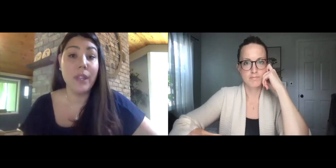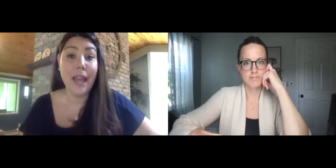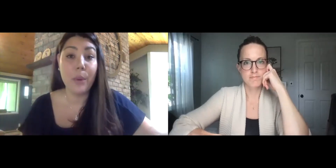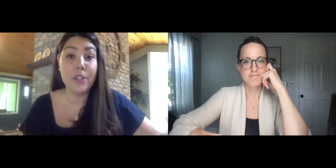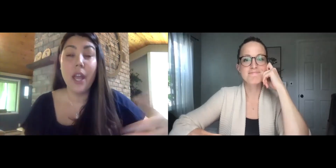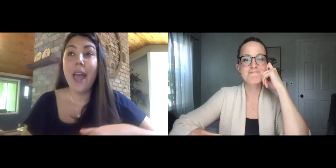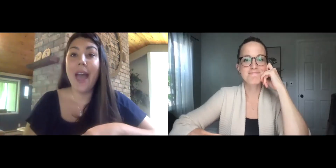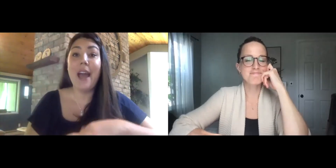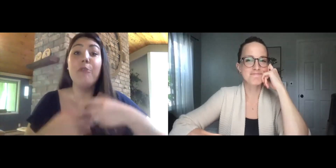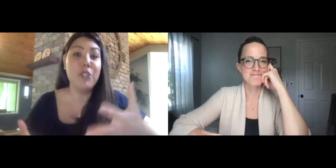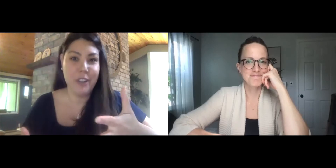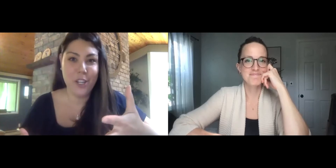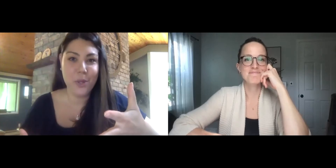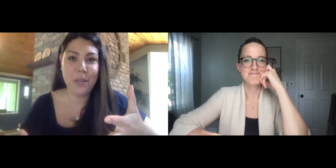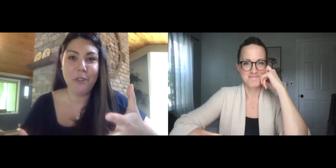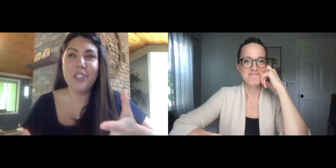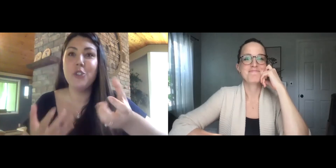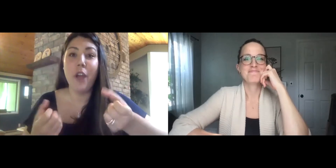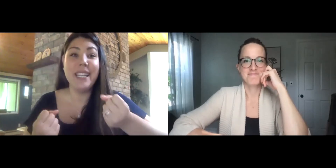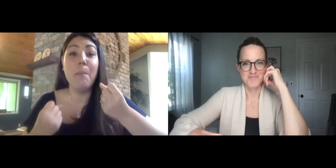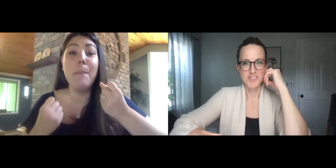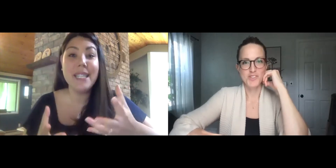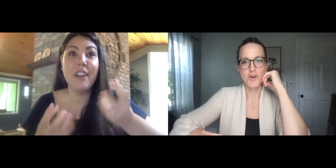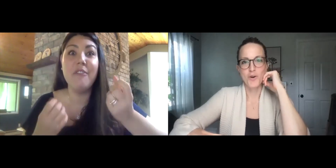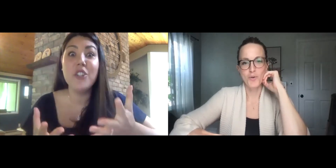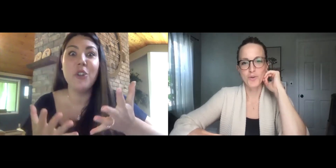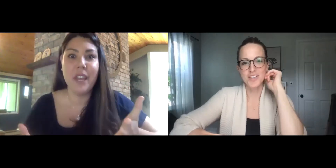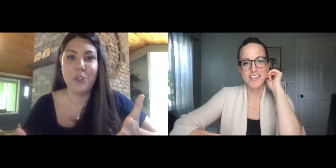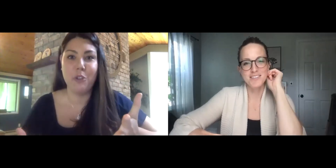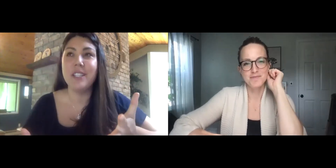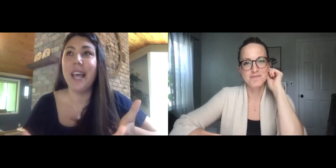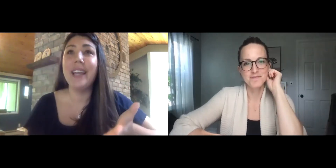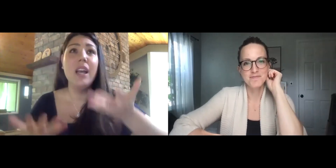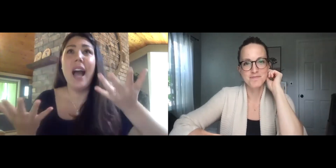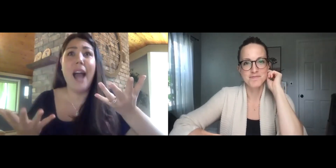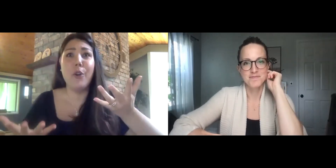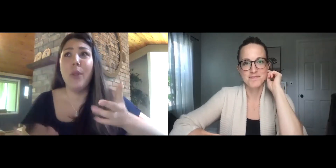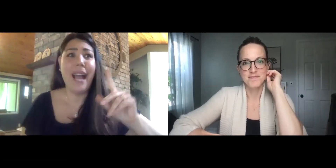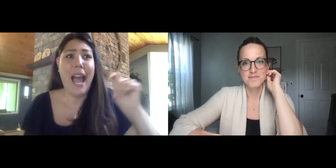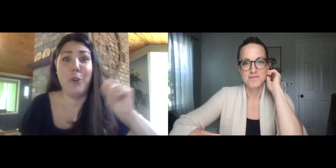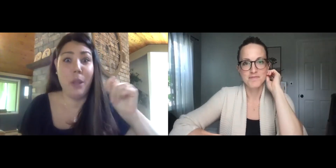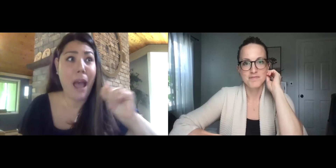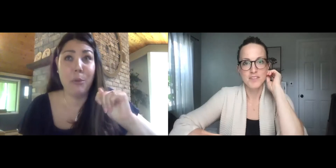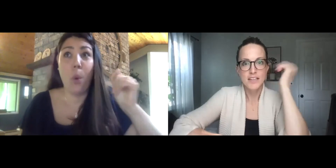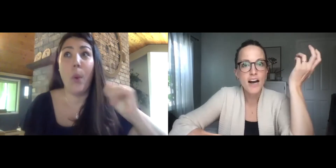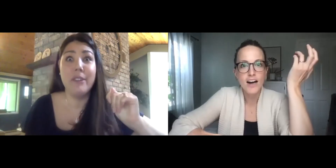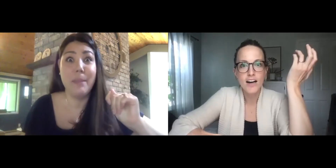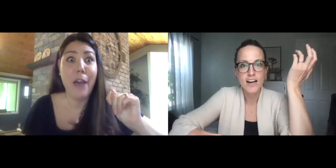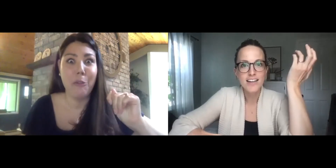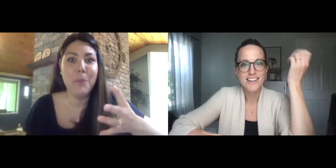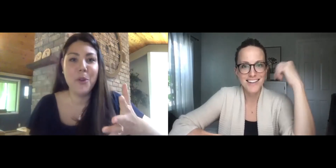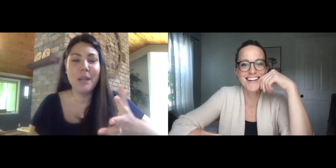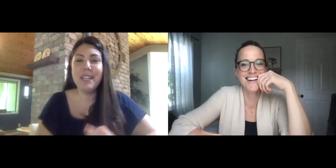knowing the language and how frustrated you would be, right? Just trying to get basic functional things across. Like, I don't know, like I have to go to the bathroom. Where